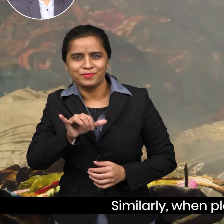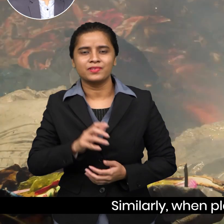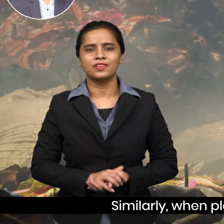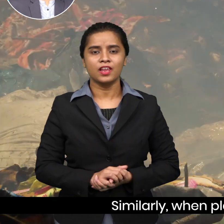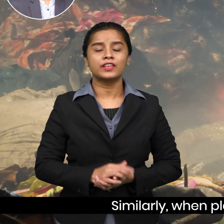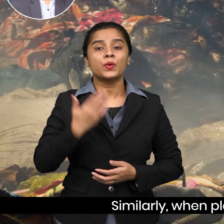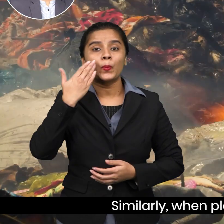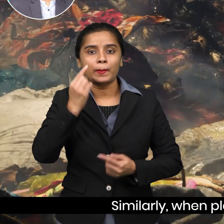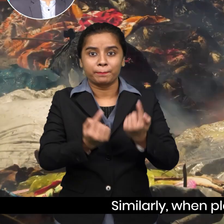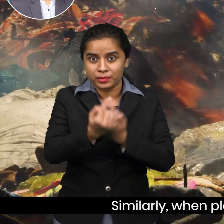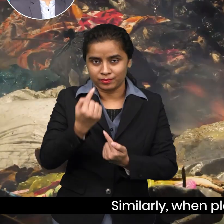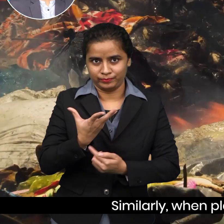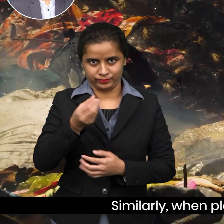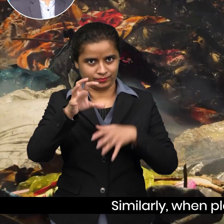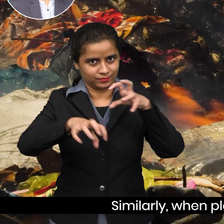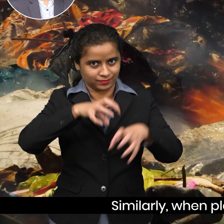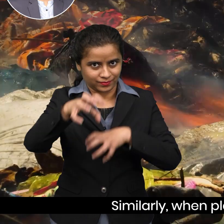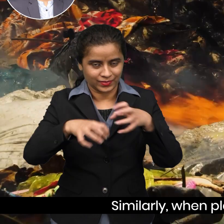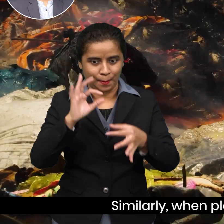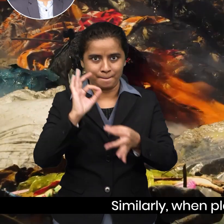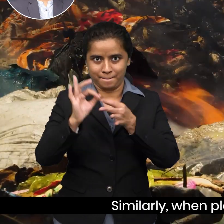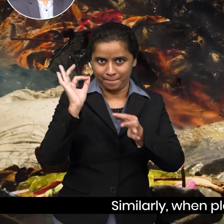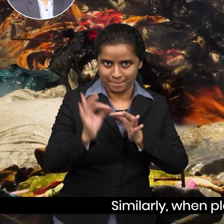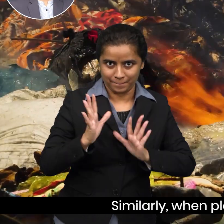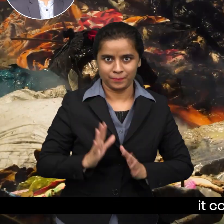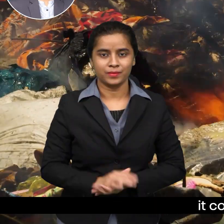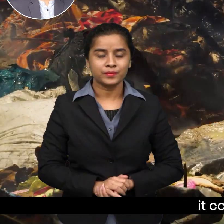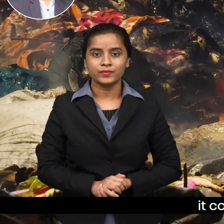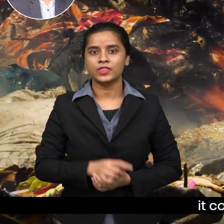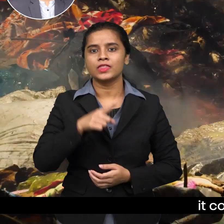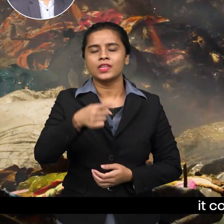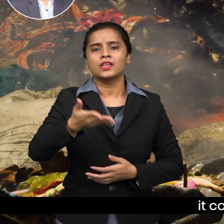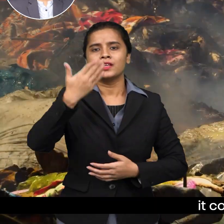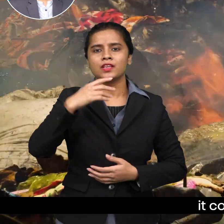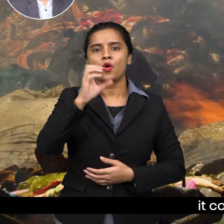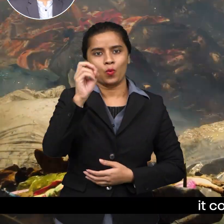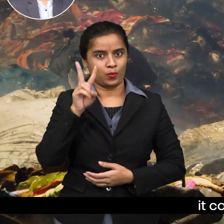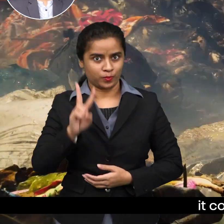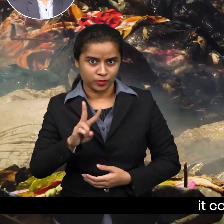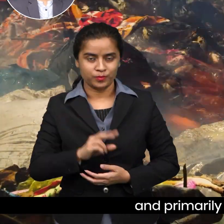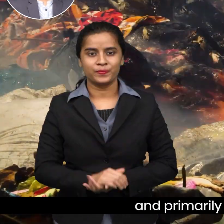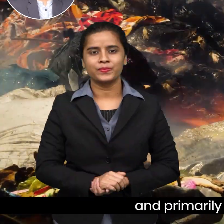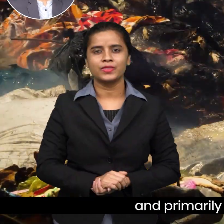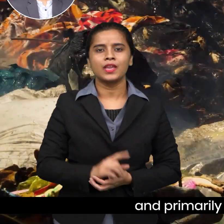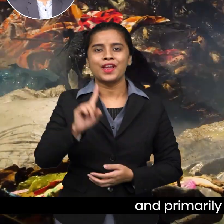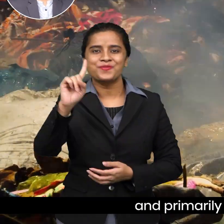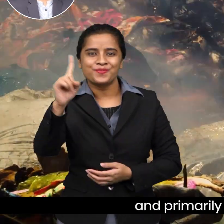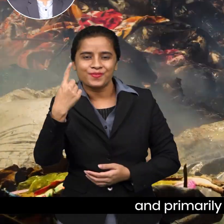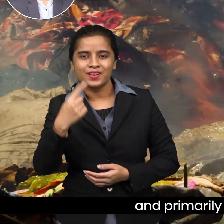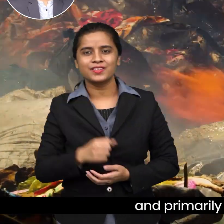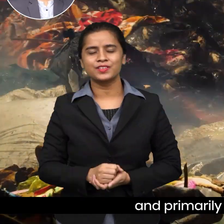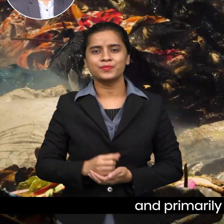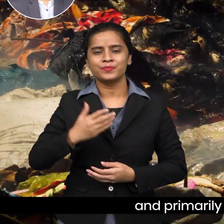Similarly, when plant and animal matter burns, it consumes oxygen and